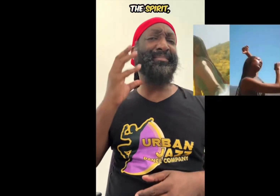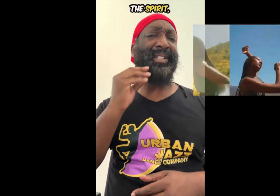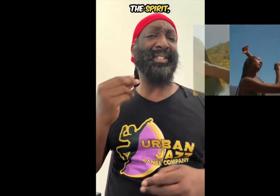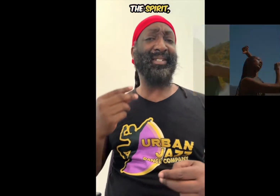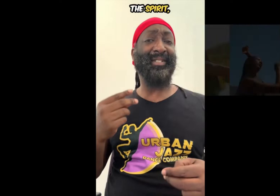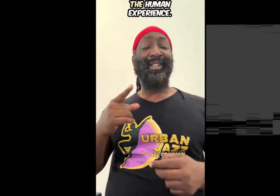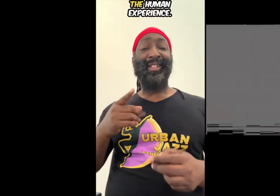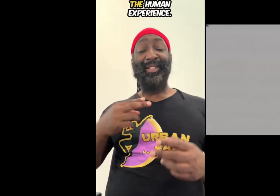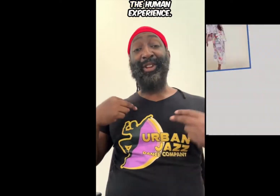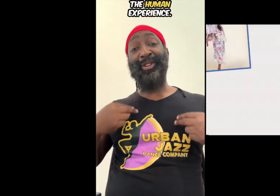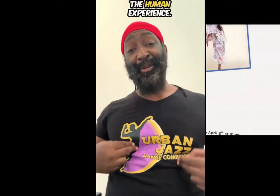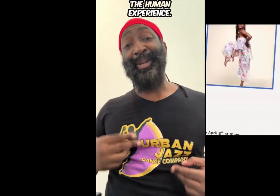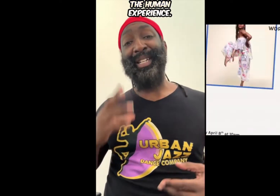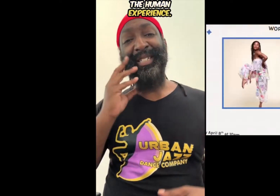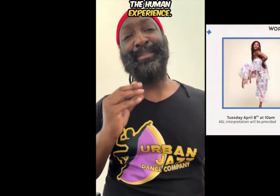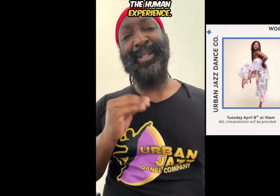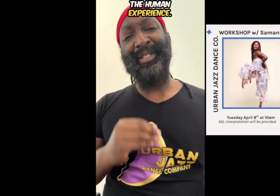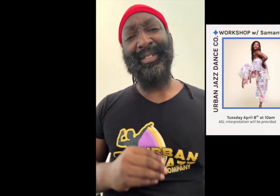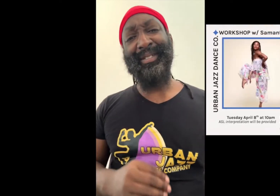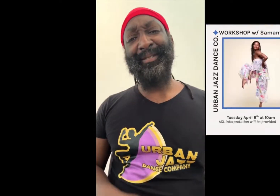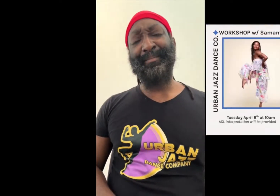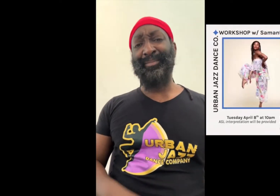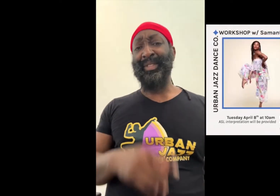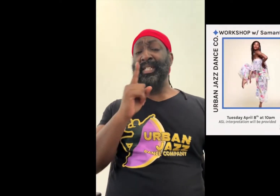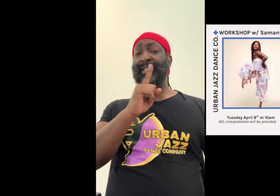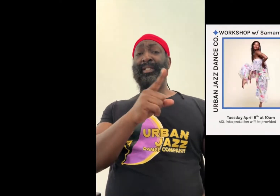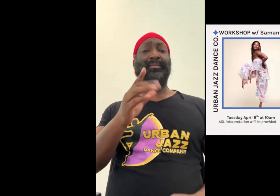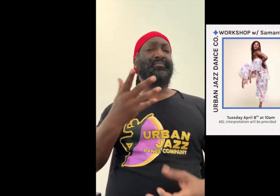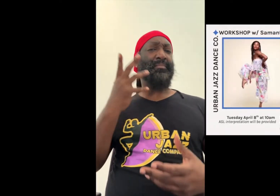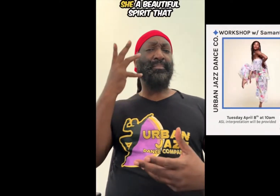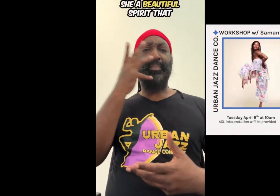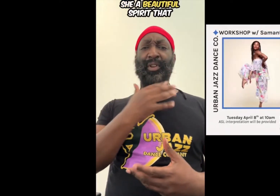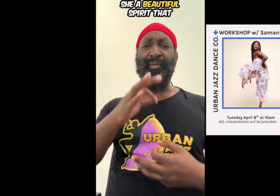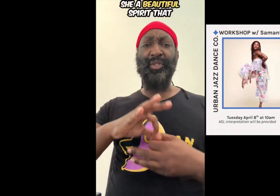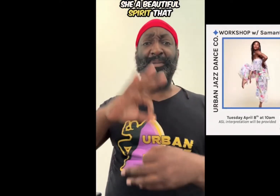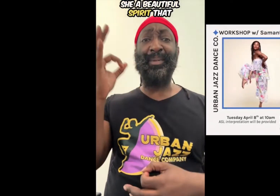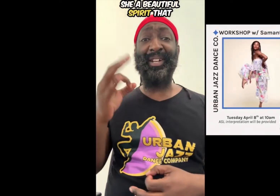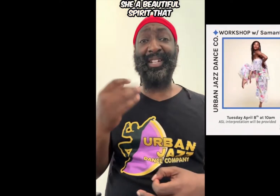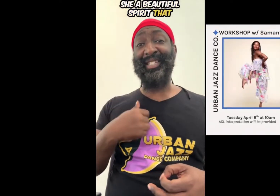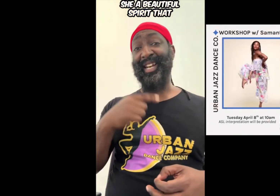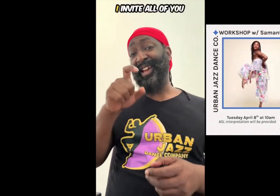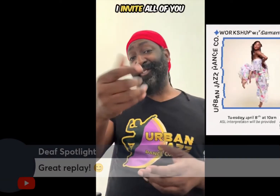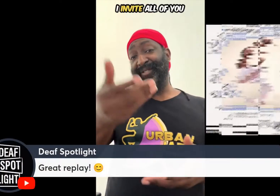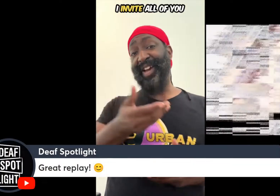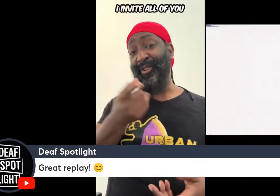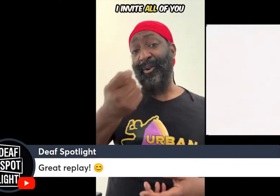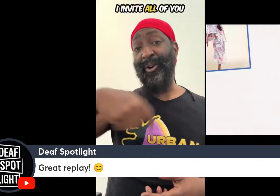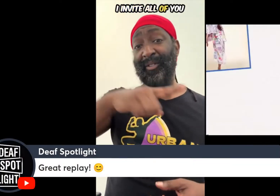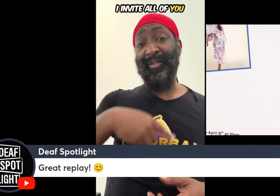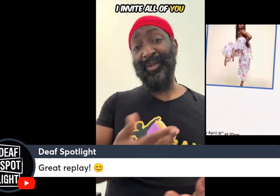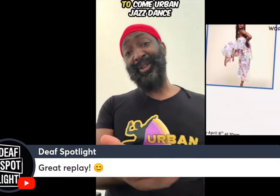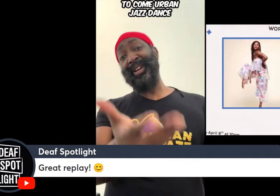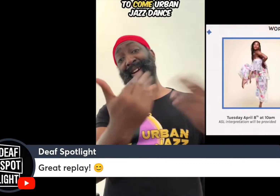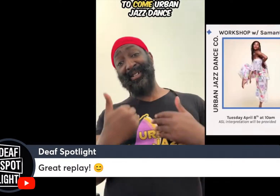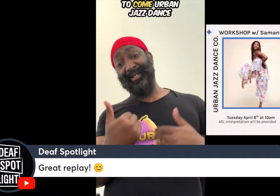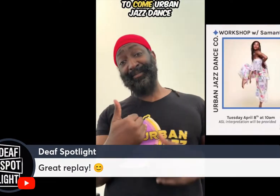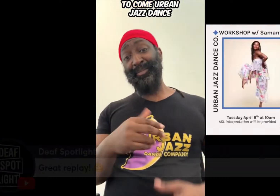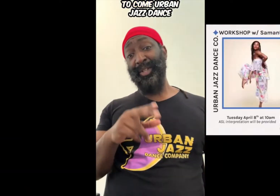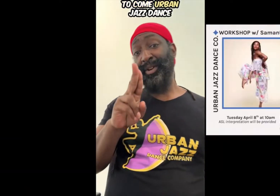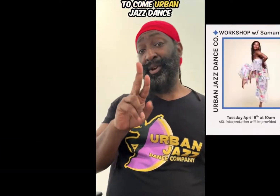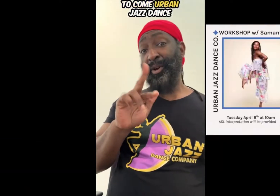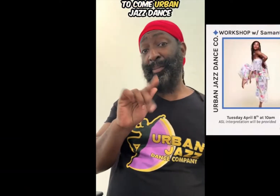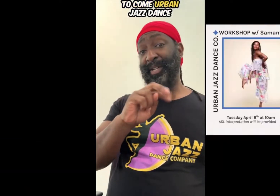the experience, the human experience. His beautiful spirit that I invite all of you to